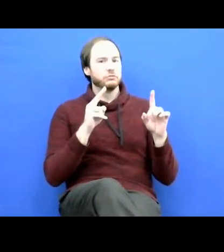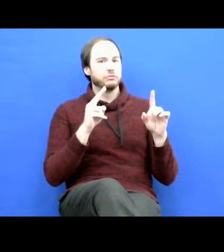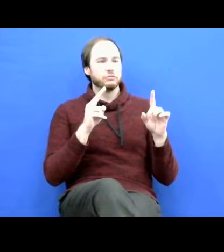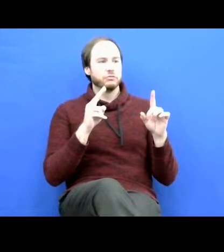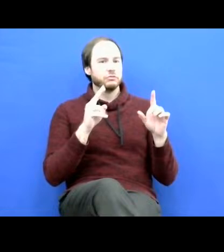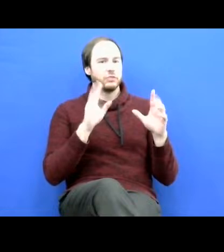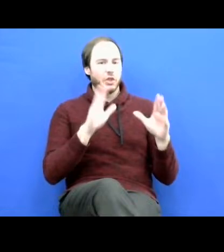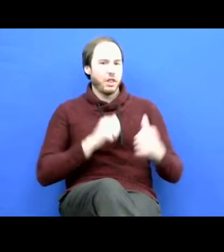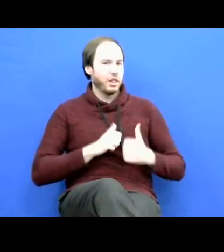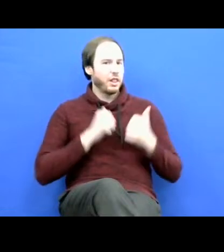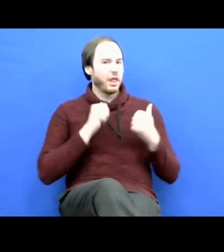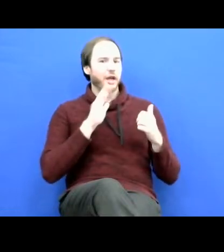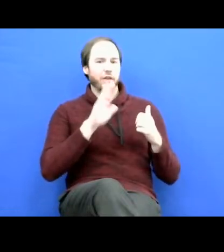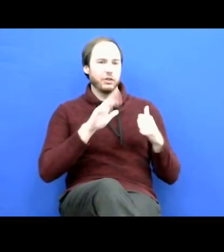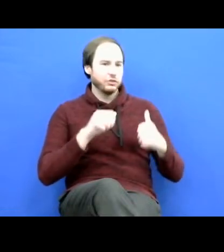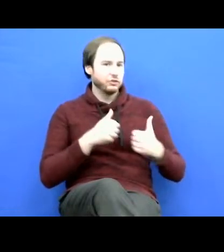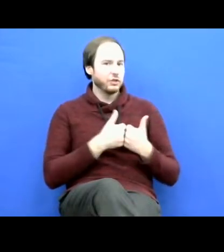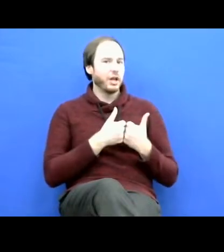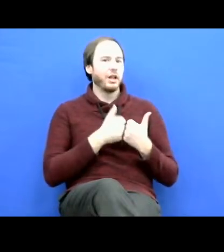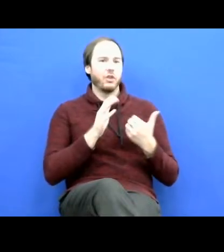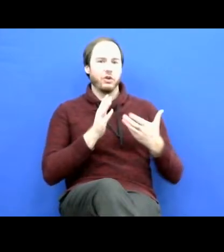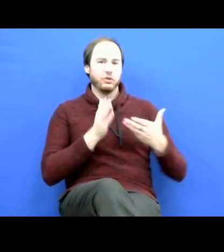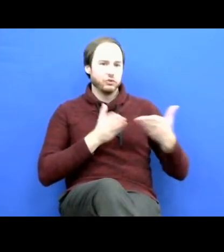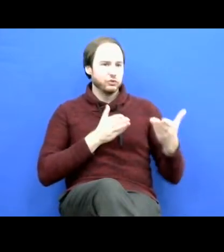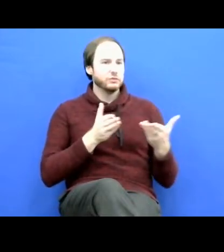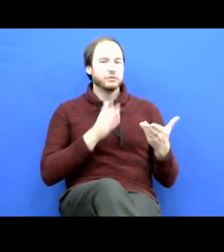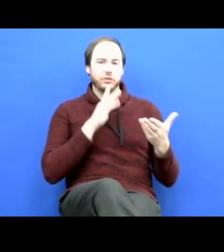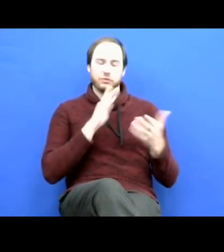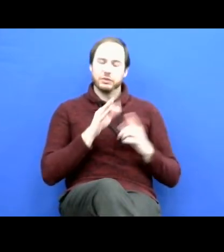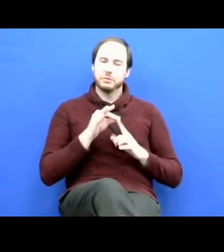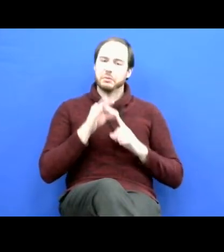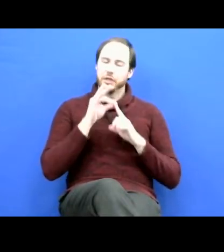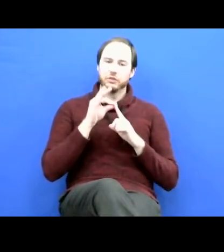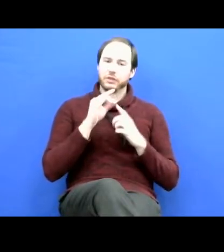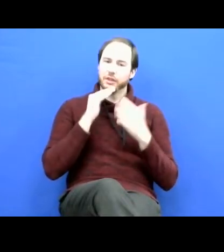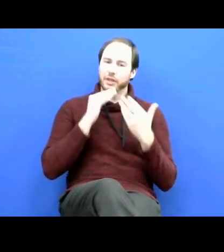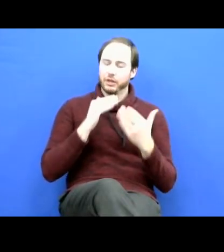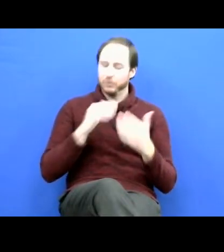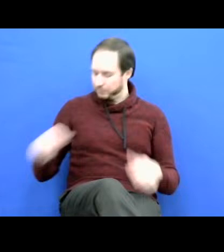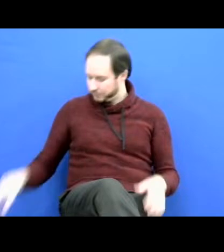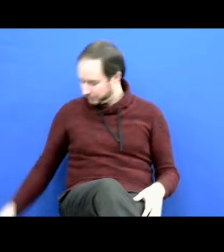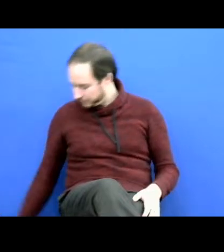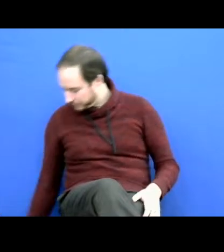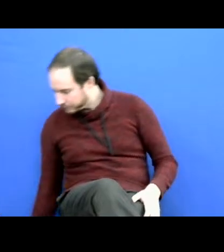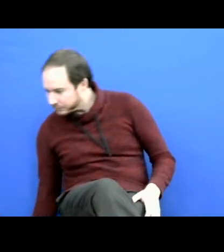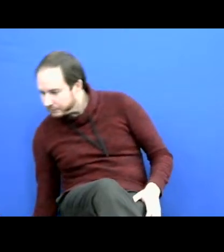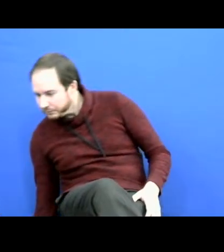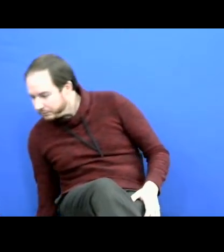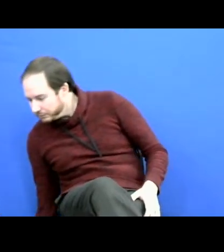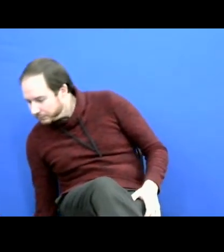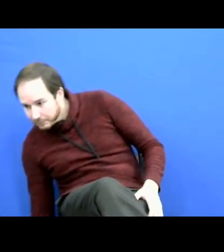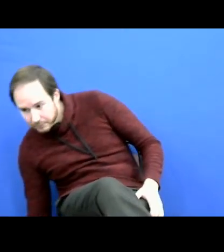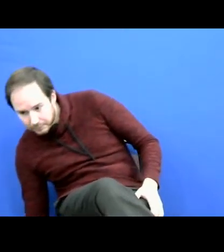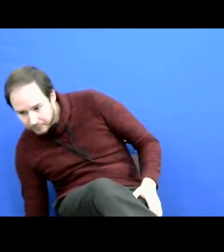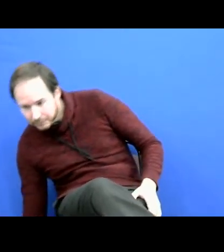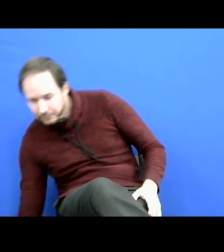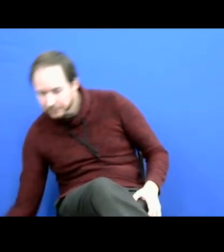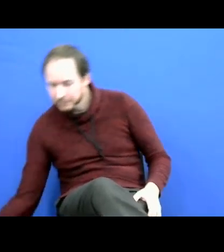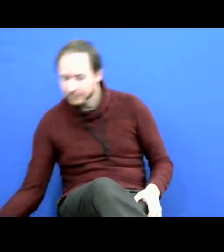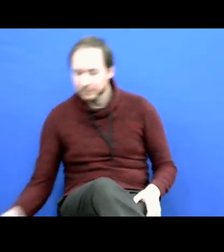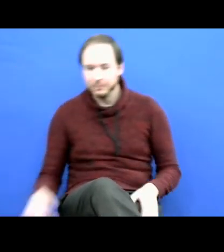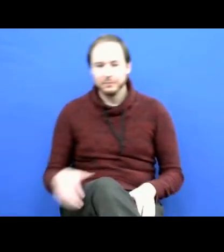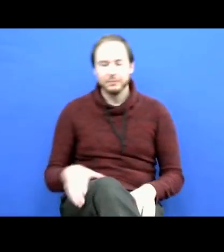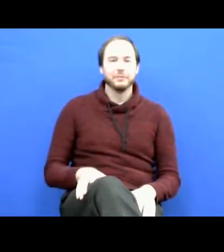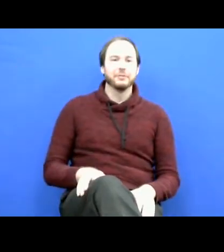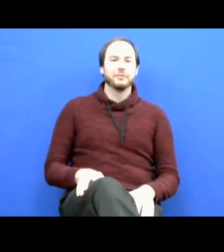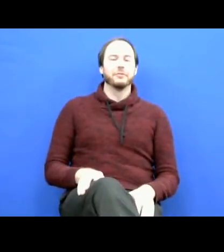life and challenges and service is really, really special. So thank you. Thank you. Appreciate that. Millie, I'll